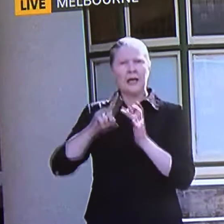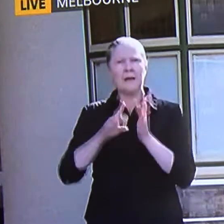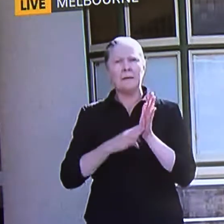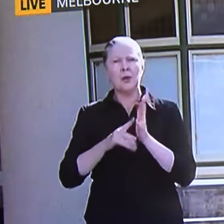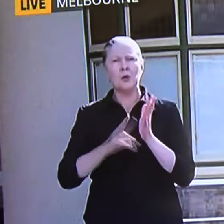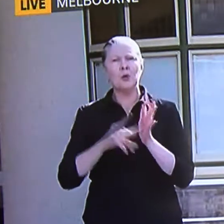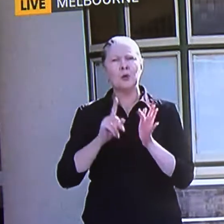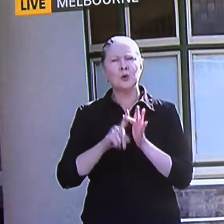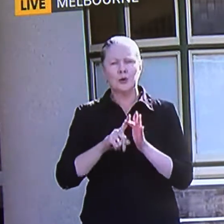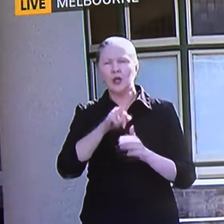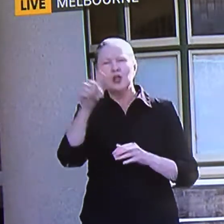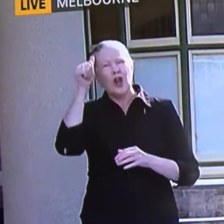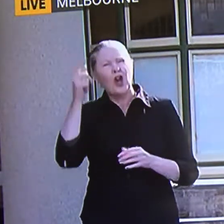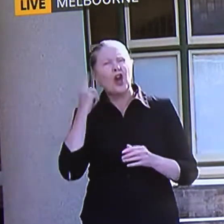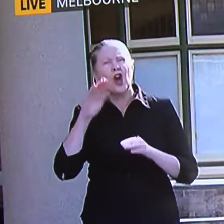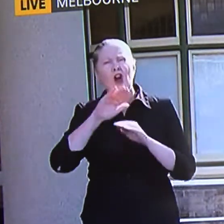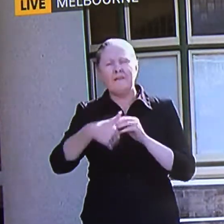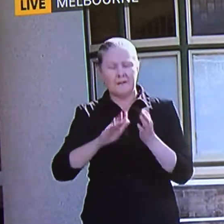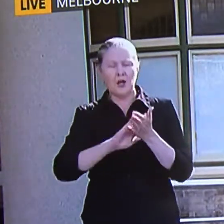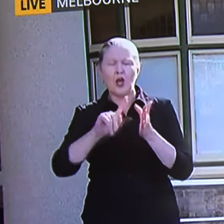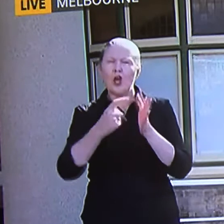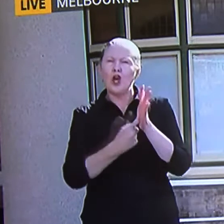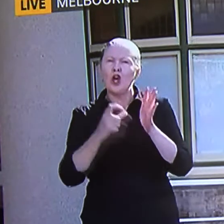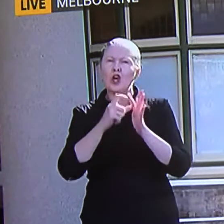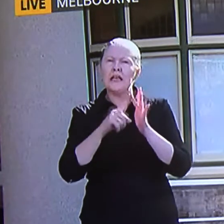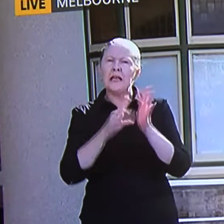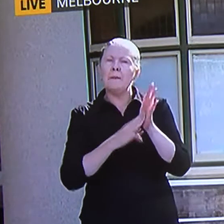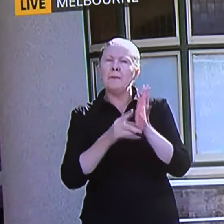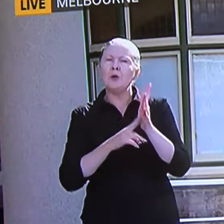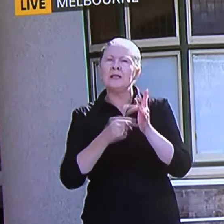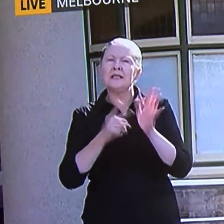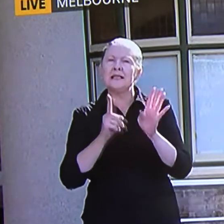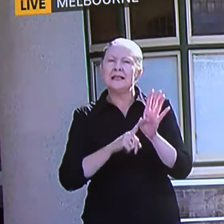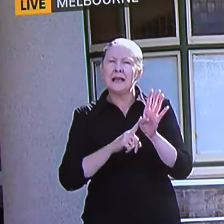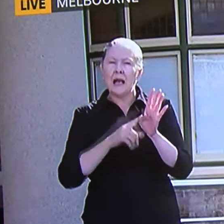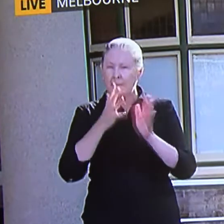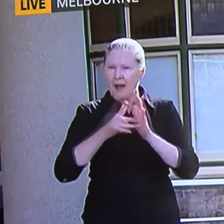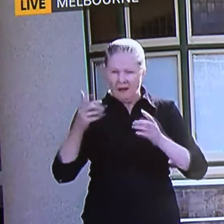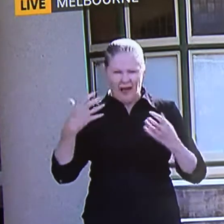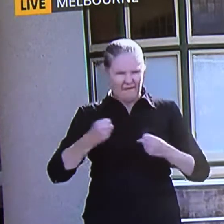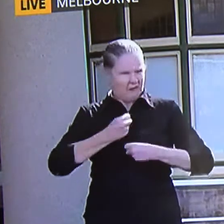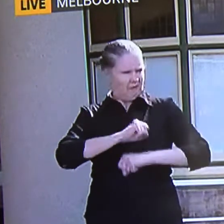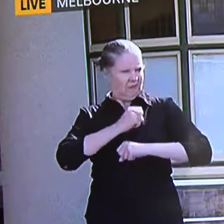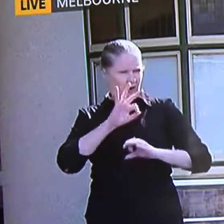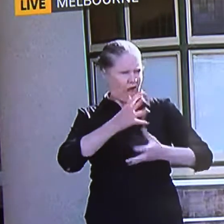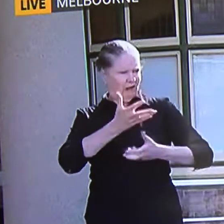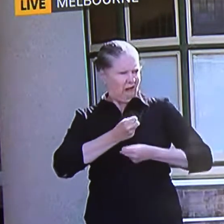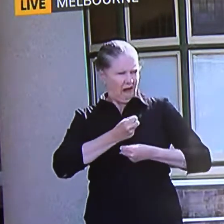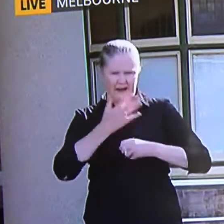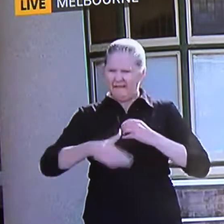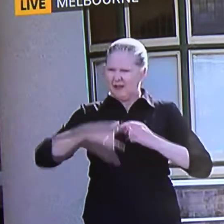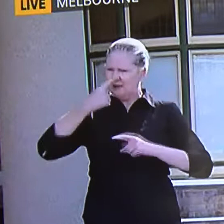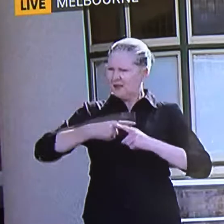this concept of herd immunity, or people becoming immune to the virus without ever getting sick. But we still have